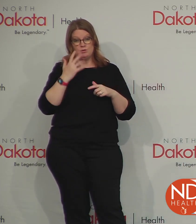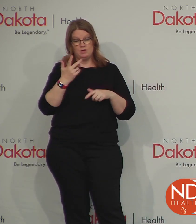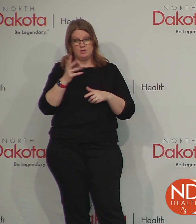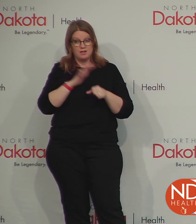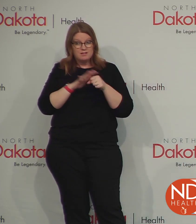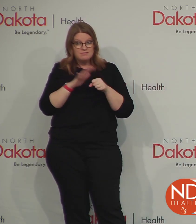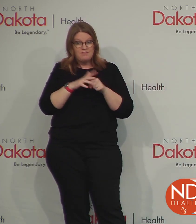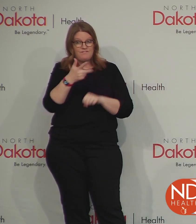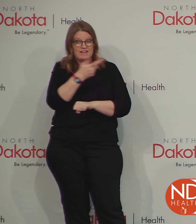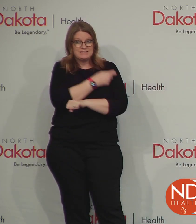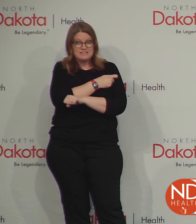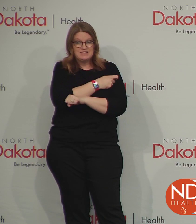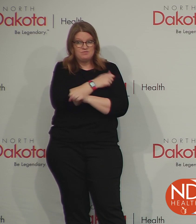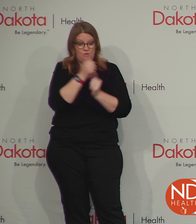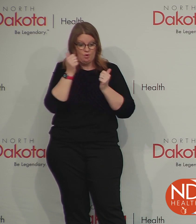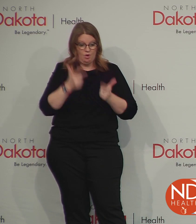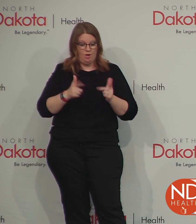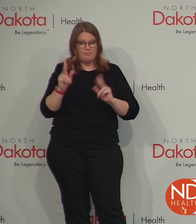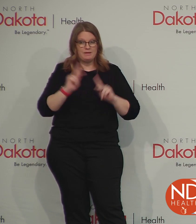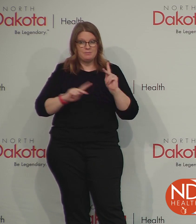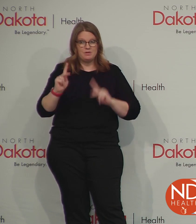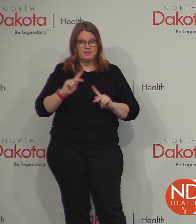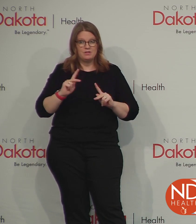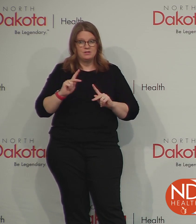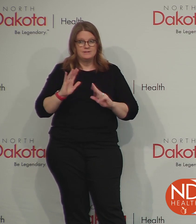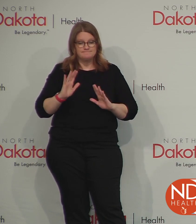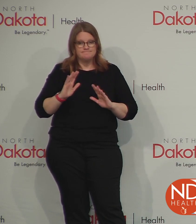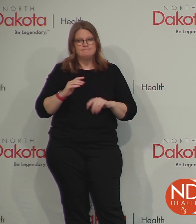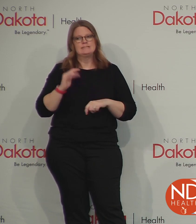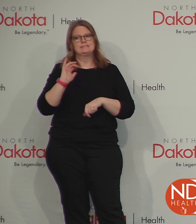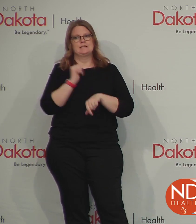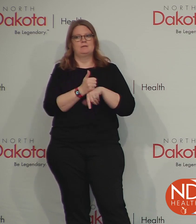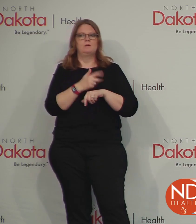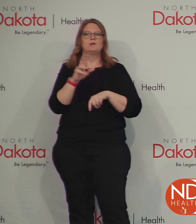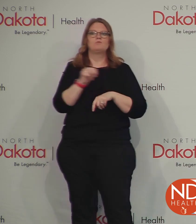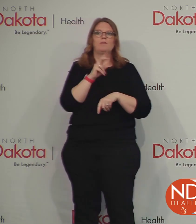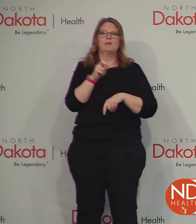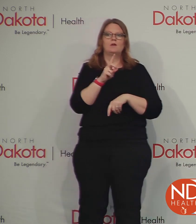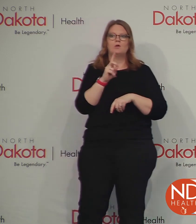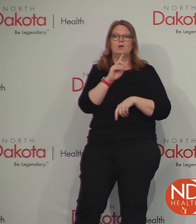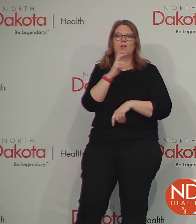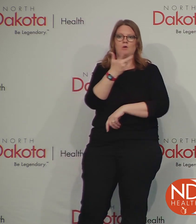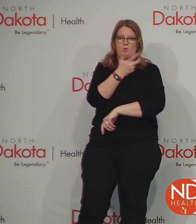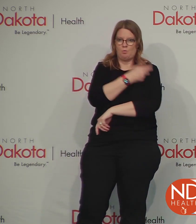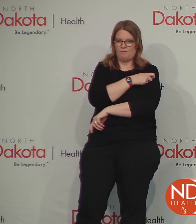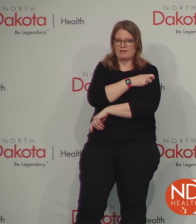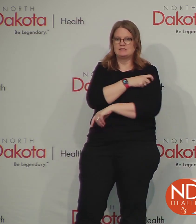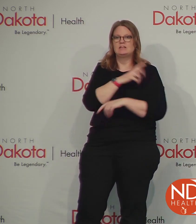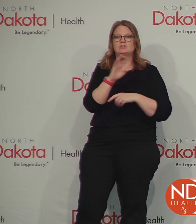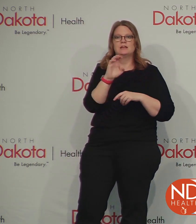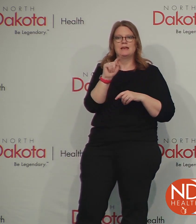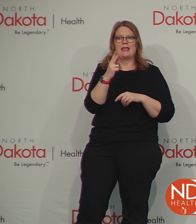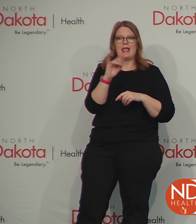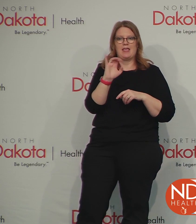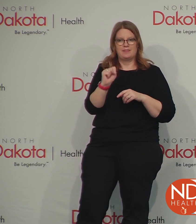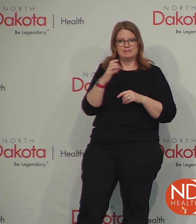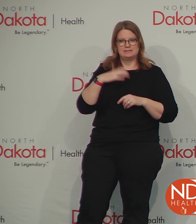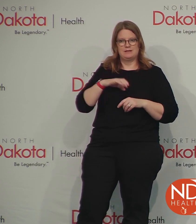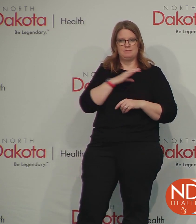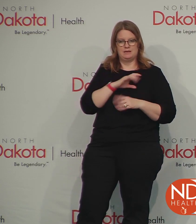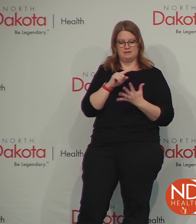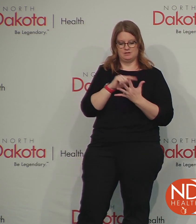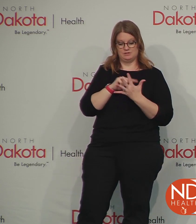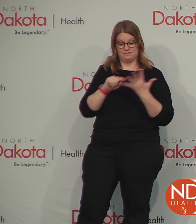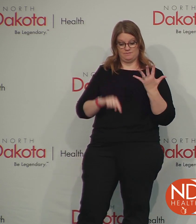everybody in all the priority groups, set up a North Dakota COVID Vaccination Ethics Committee made up of 5